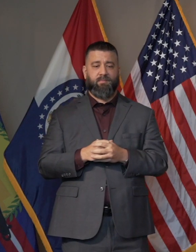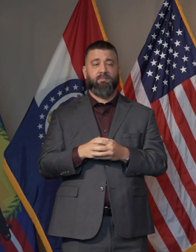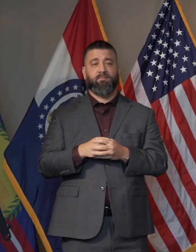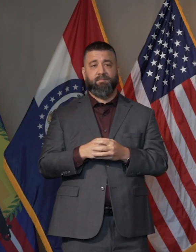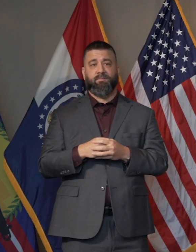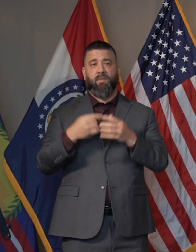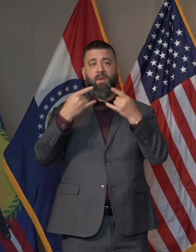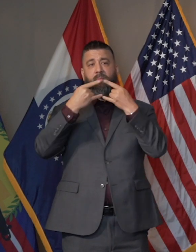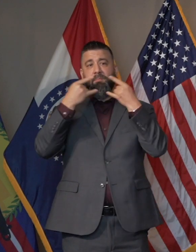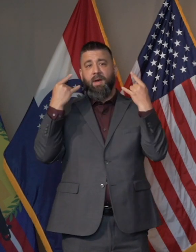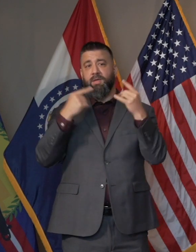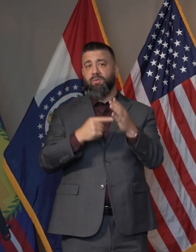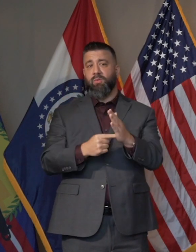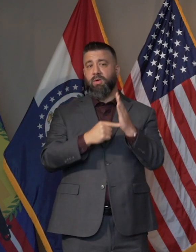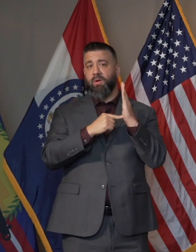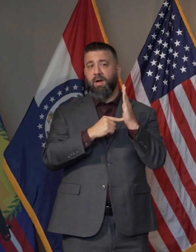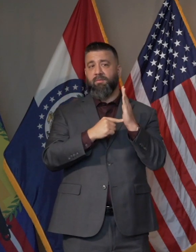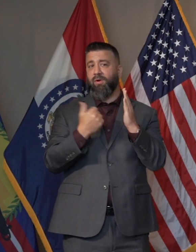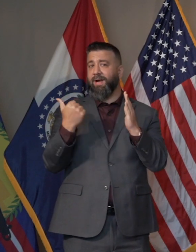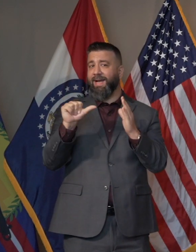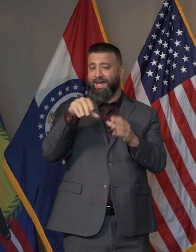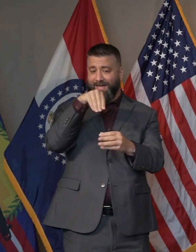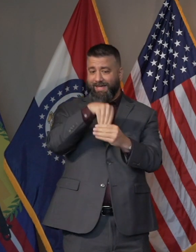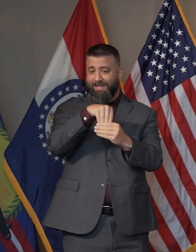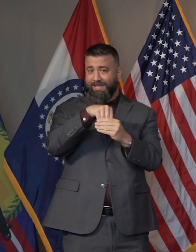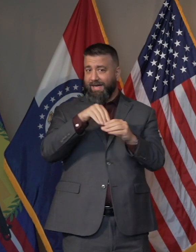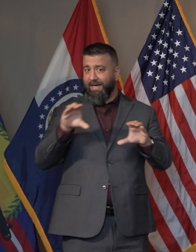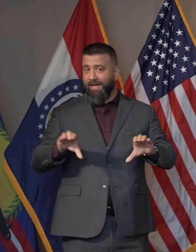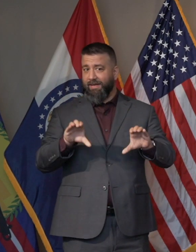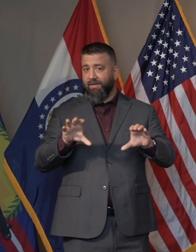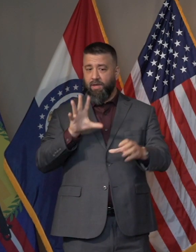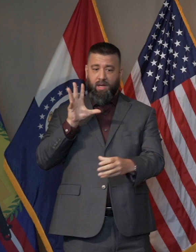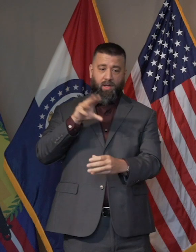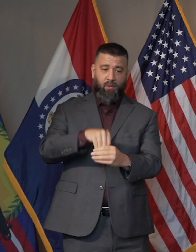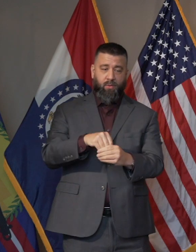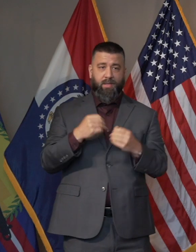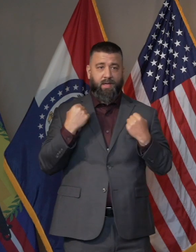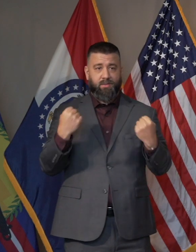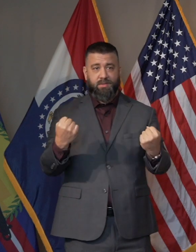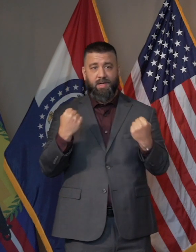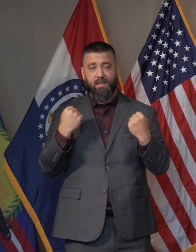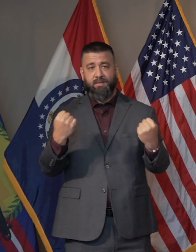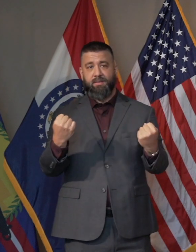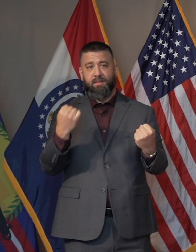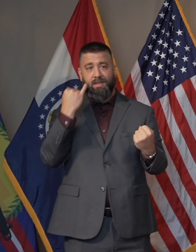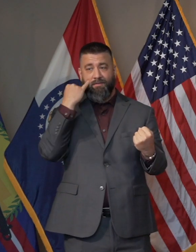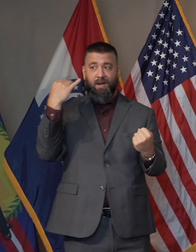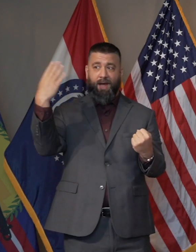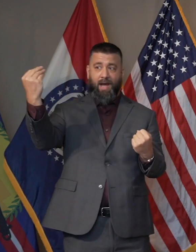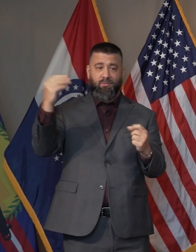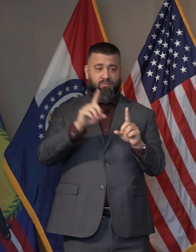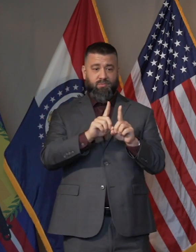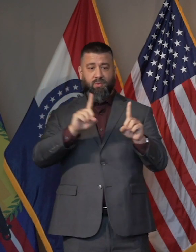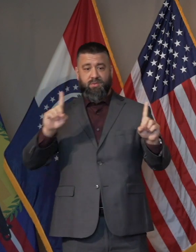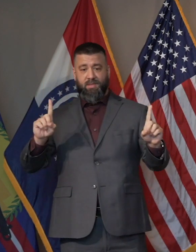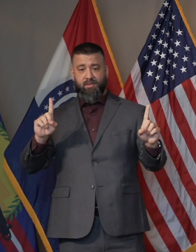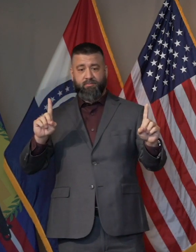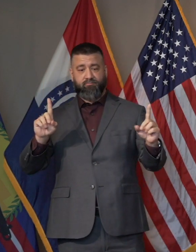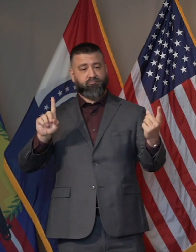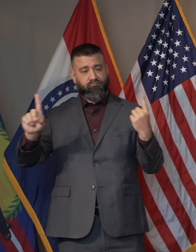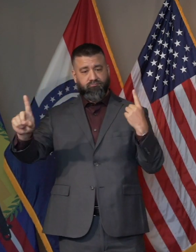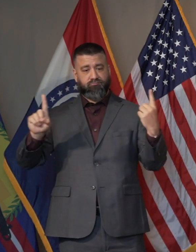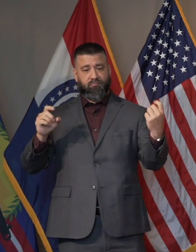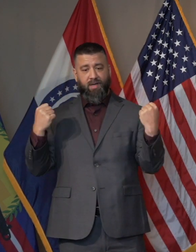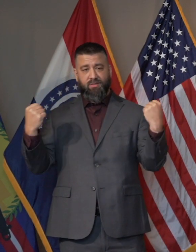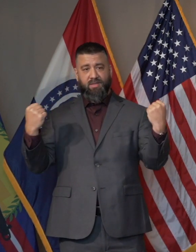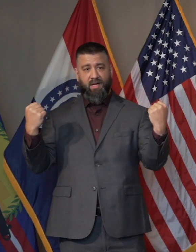required for any indoor activity, including exercise. If you're out socially distant from others and